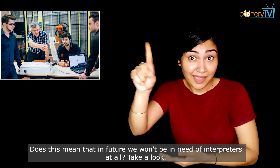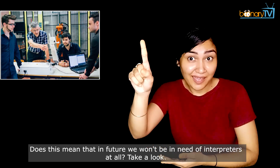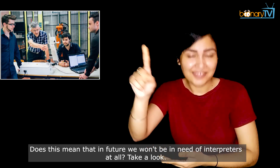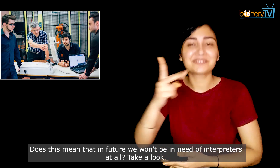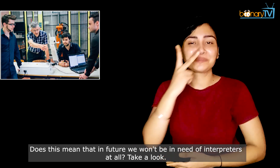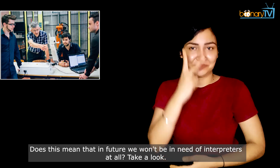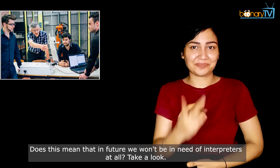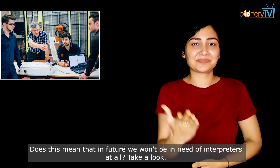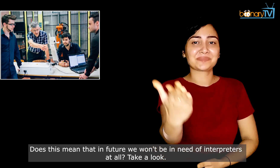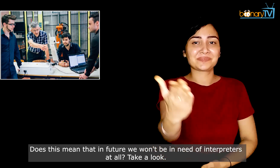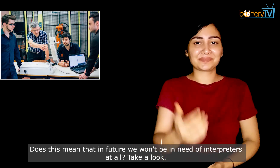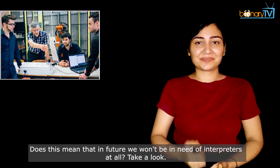Take a look.